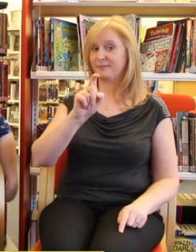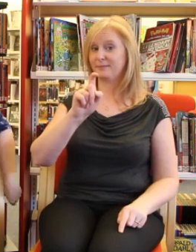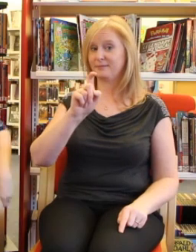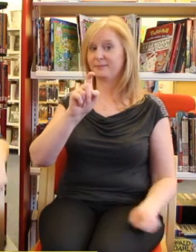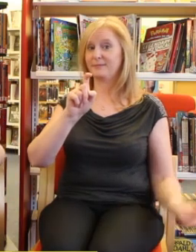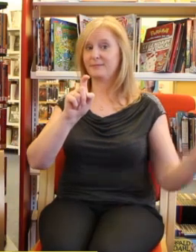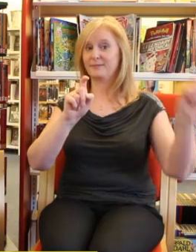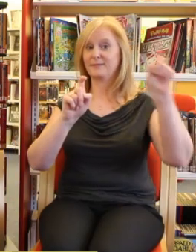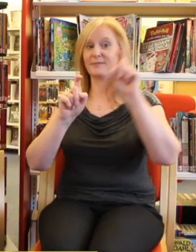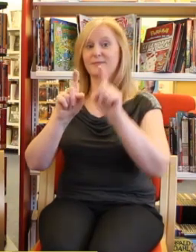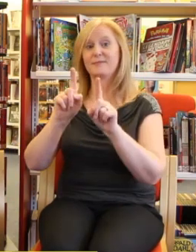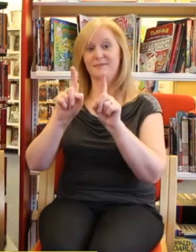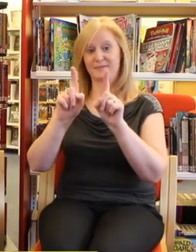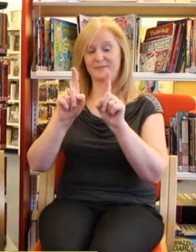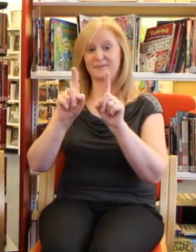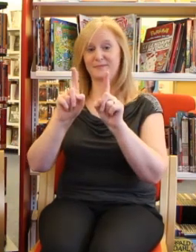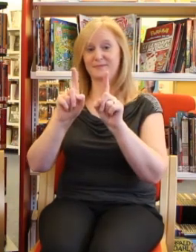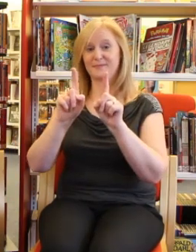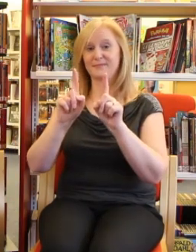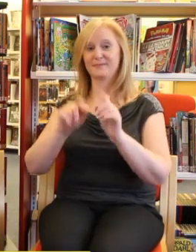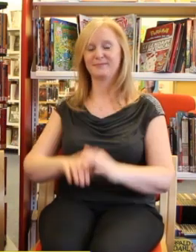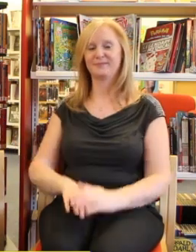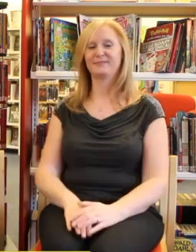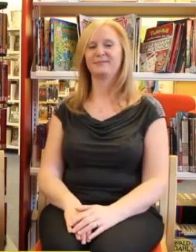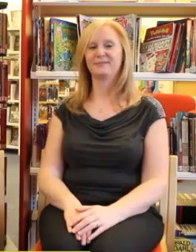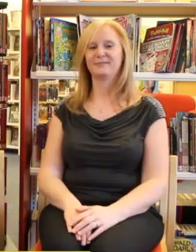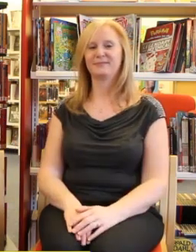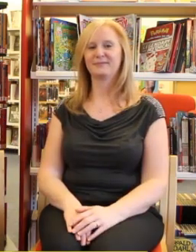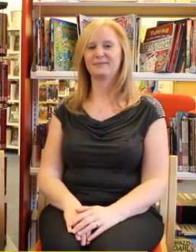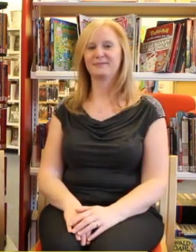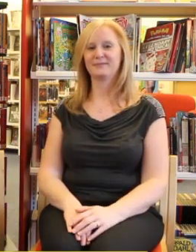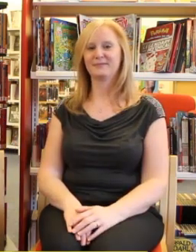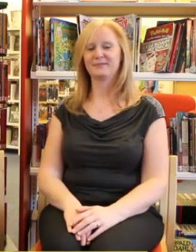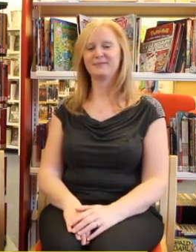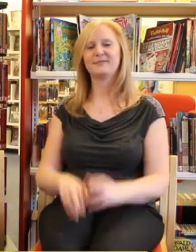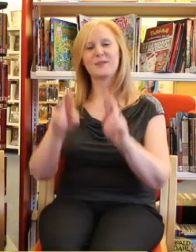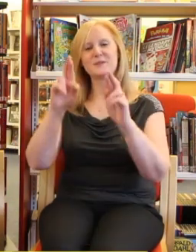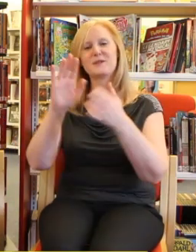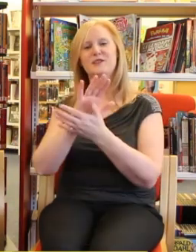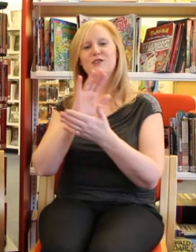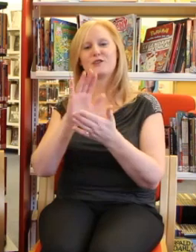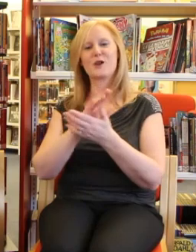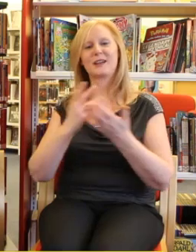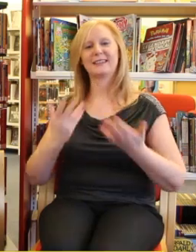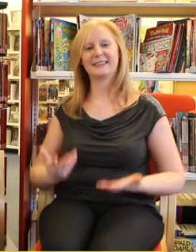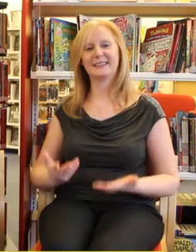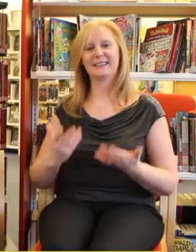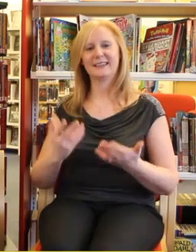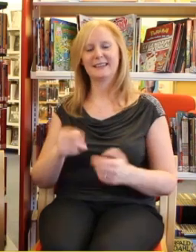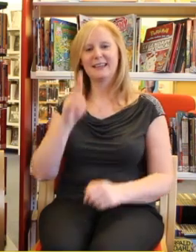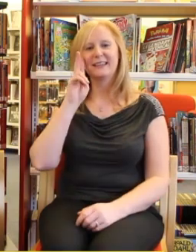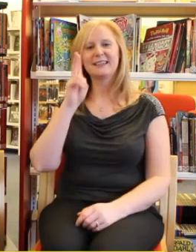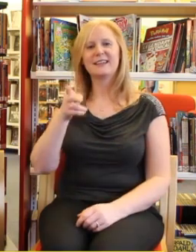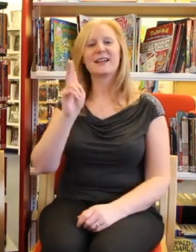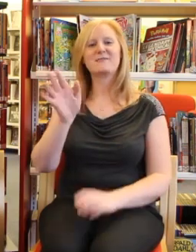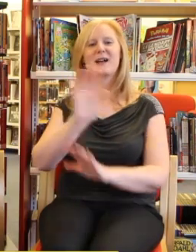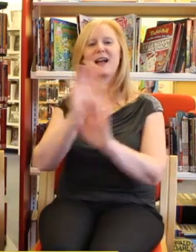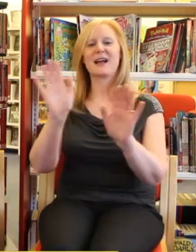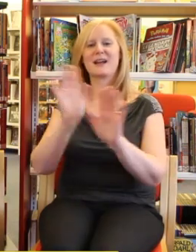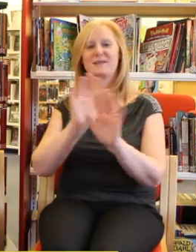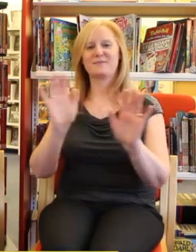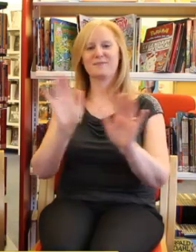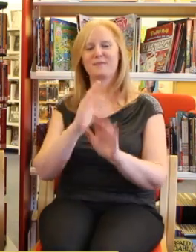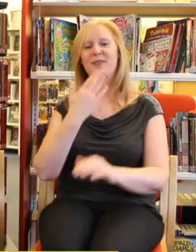peter come back paul there we go i hope you enjoyed it today and we'll see you another time